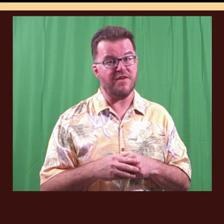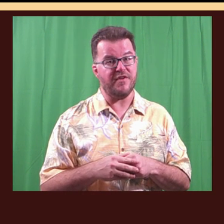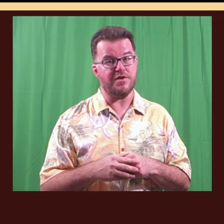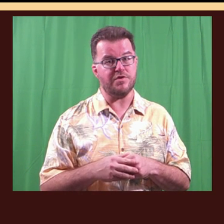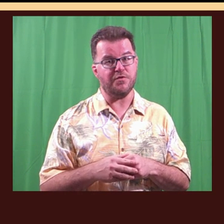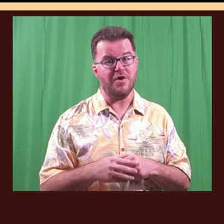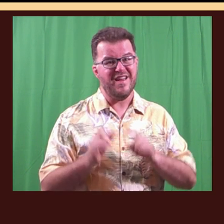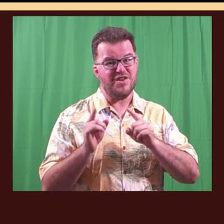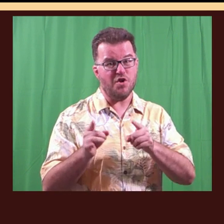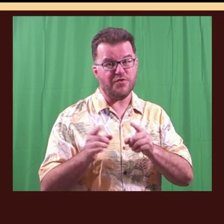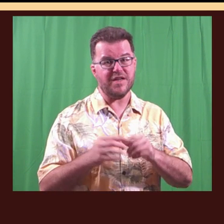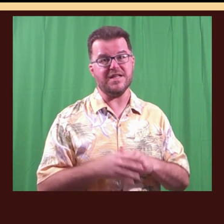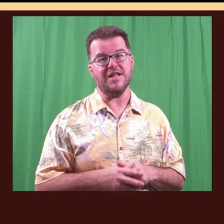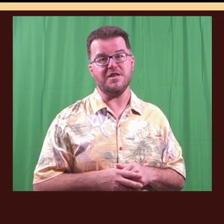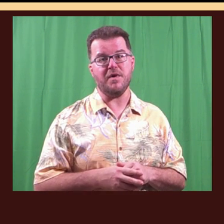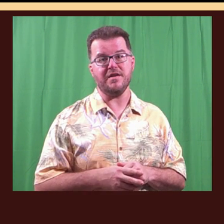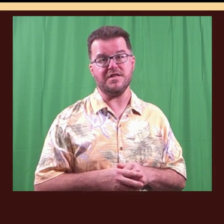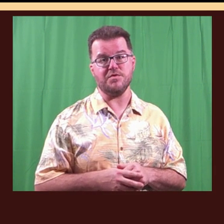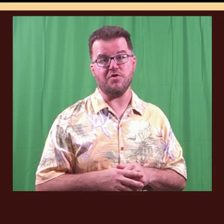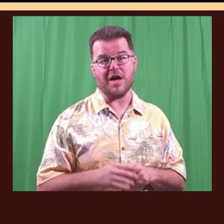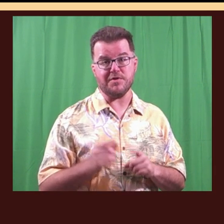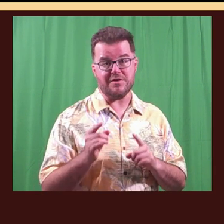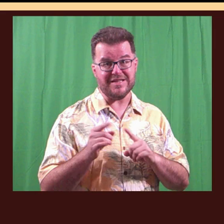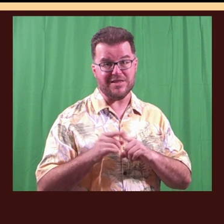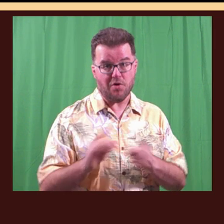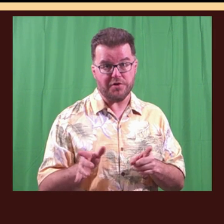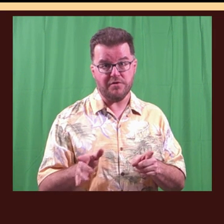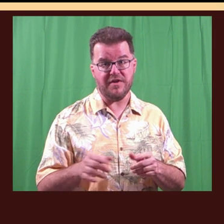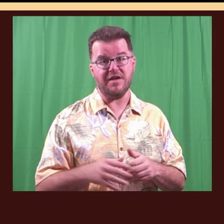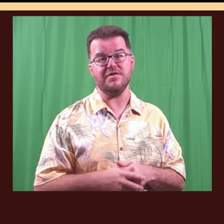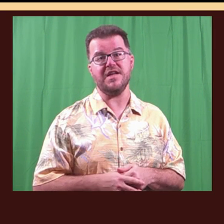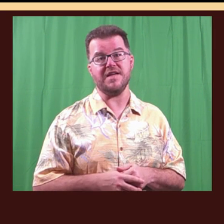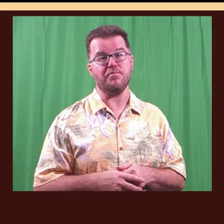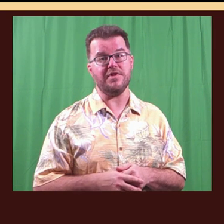find useful. And don't forget to click the button to subscribe so you can see all the new videos as I put them